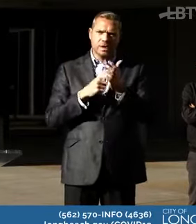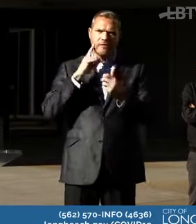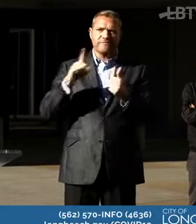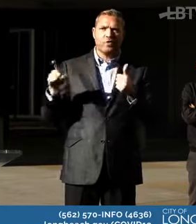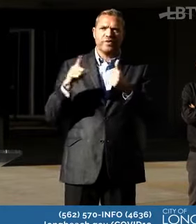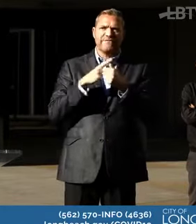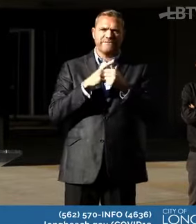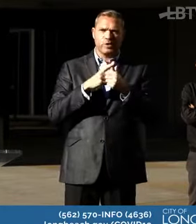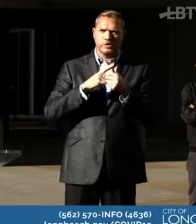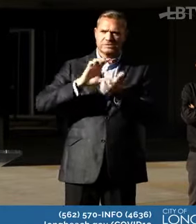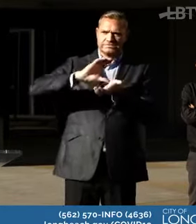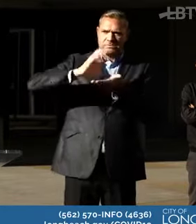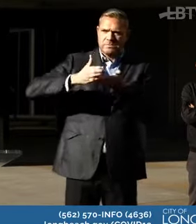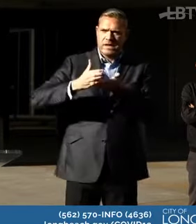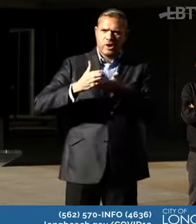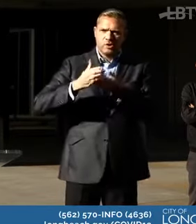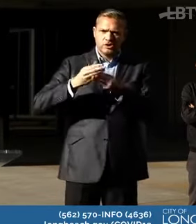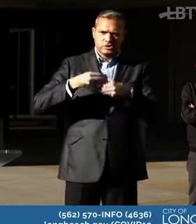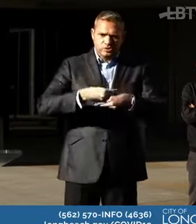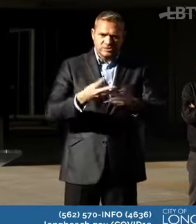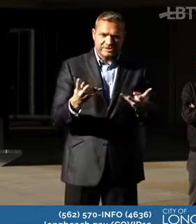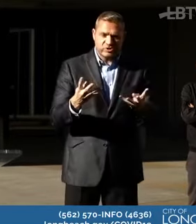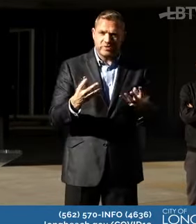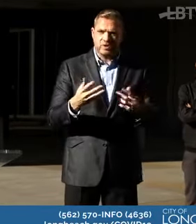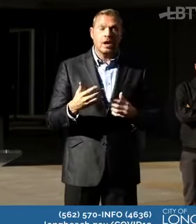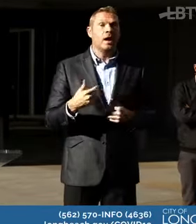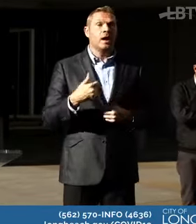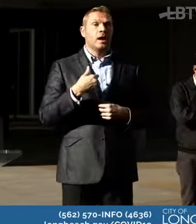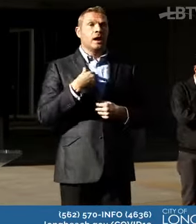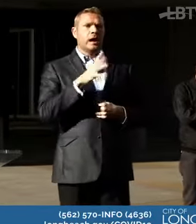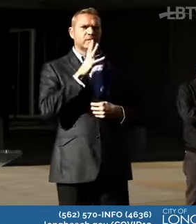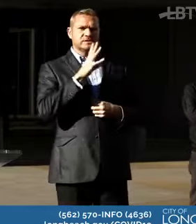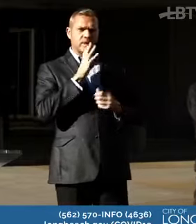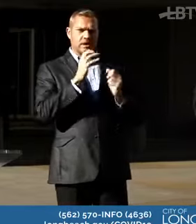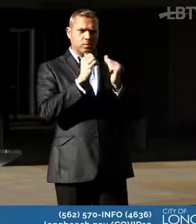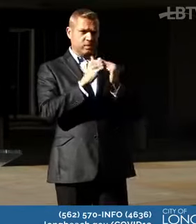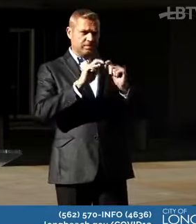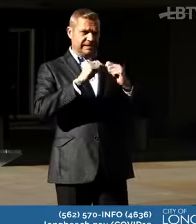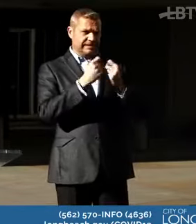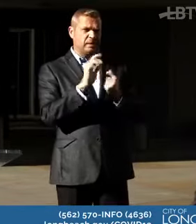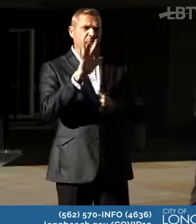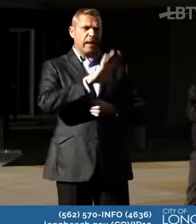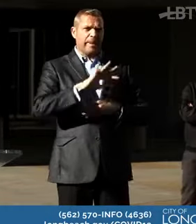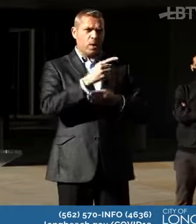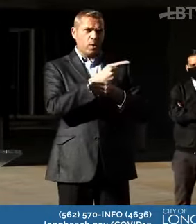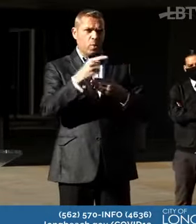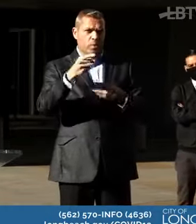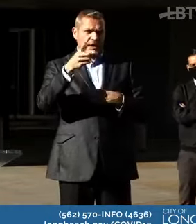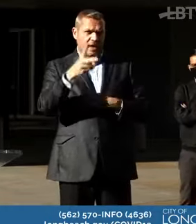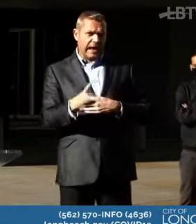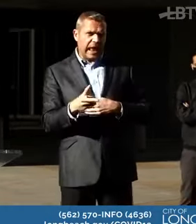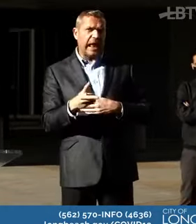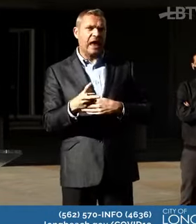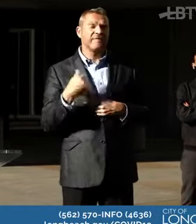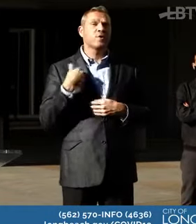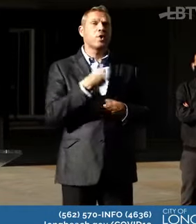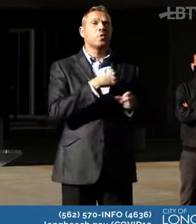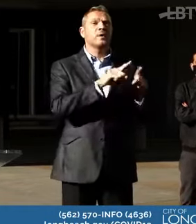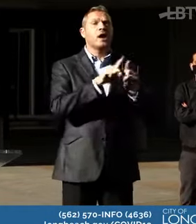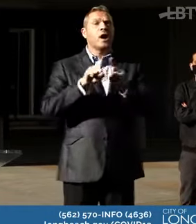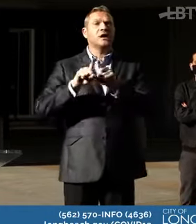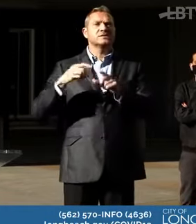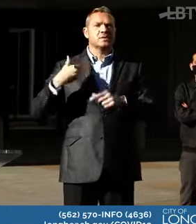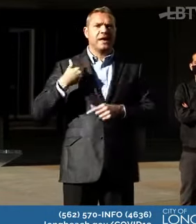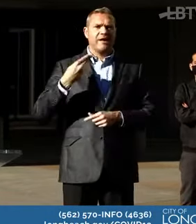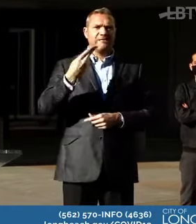vaccines? Just speaking with my team, approximately about a week and a half. We also have a Hawthorne campus